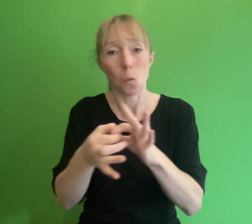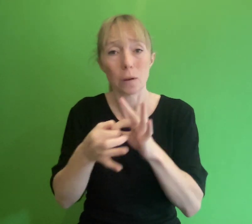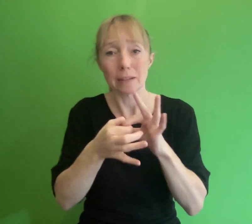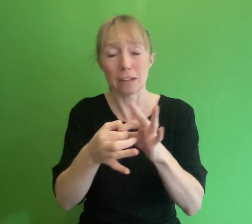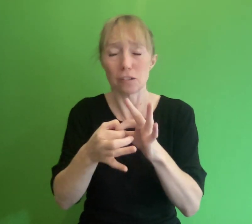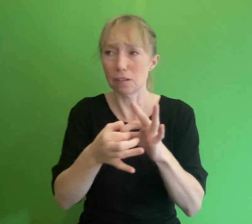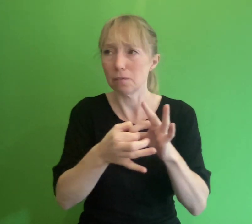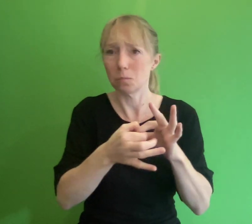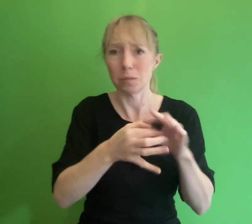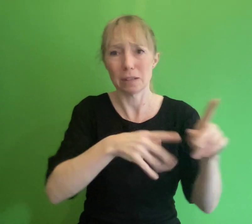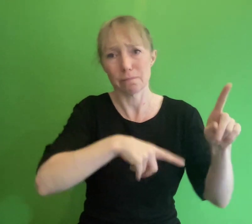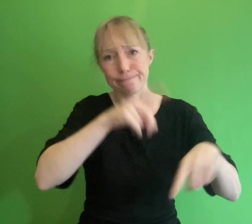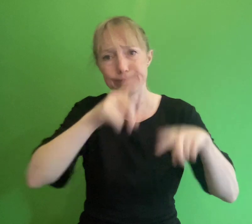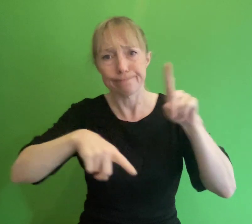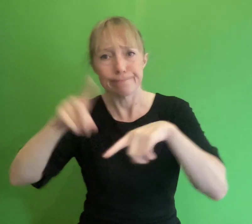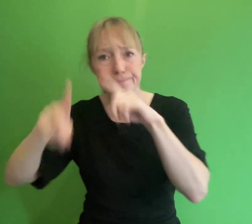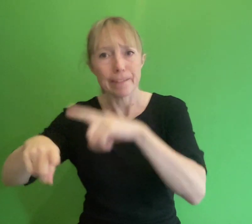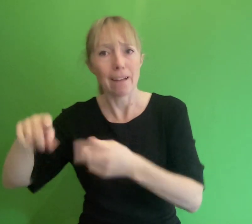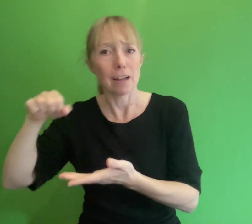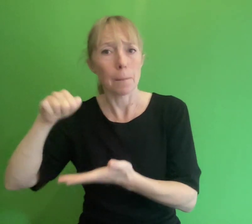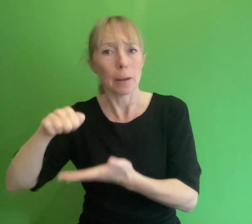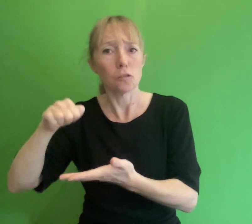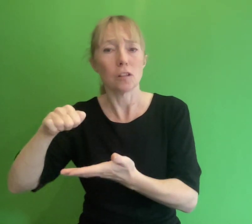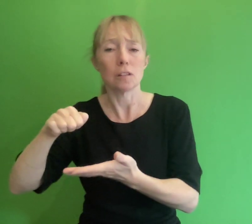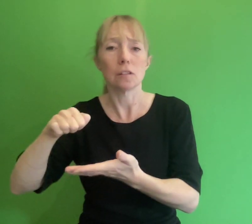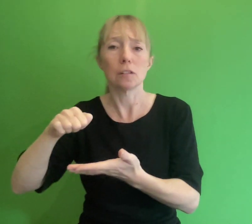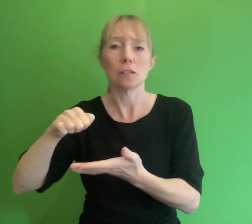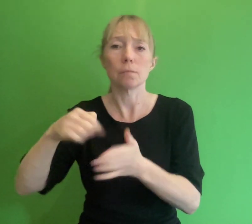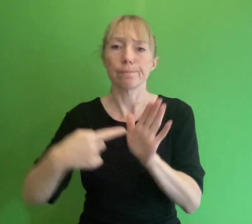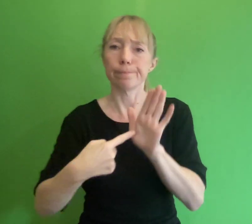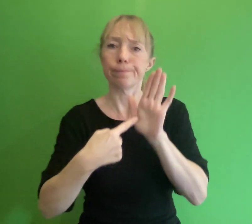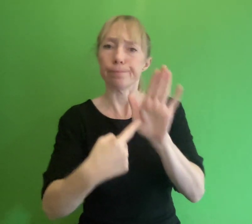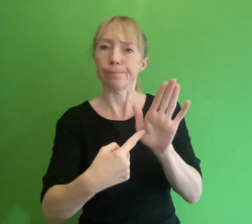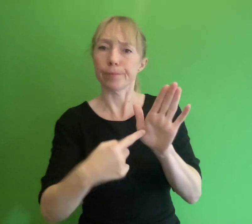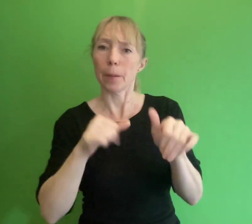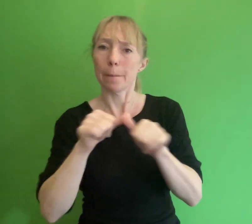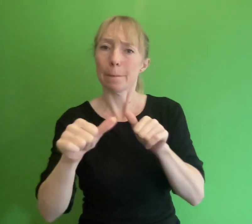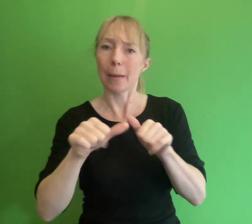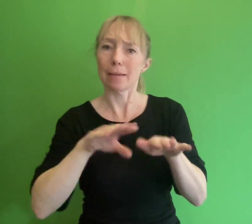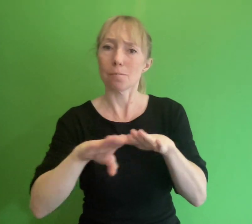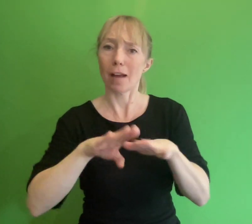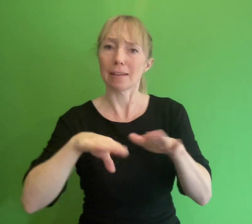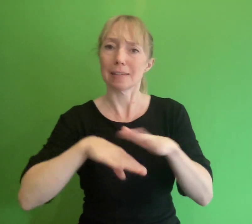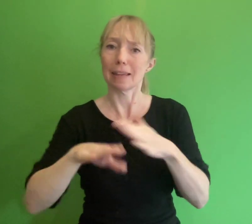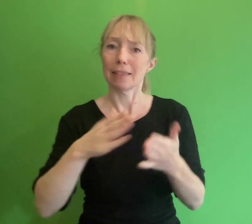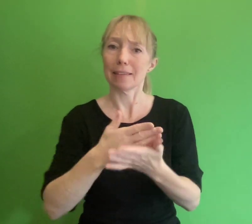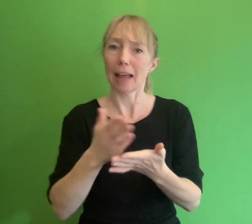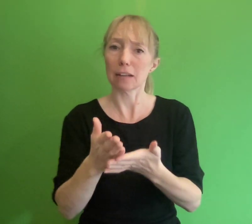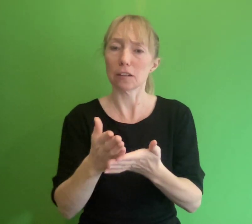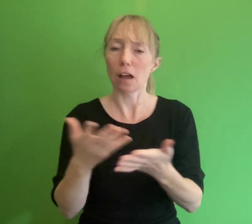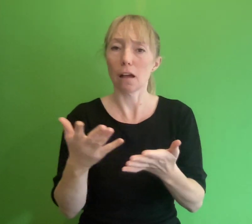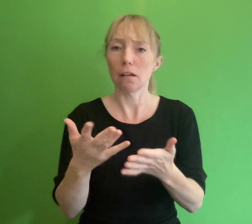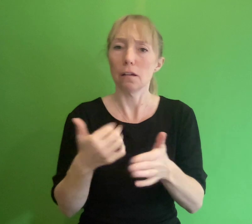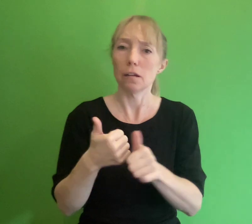of budgets. Foregrounding best practice in the sector. Support from experienced disabled